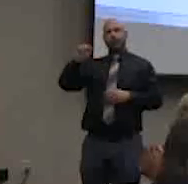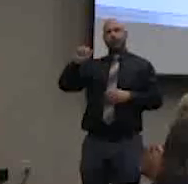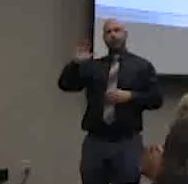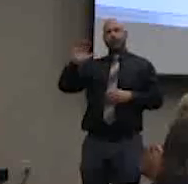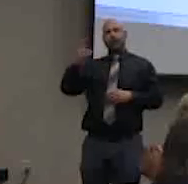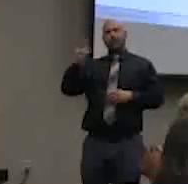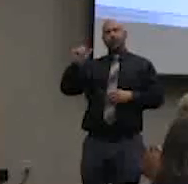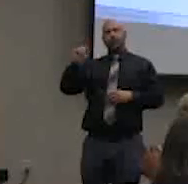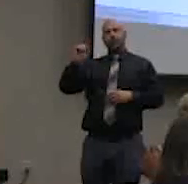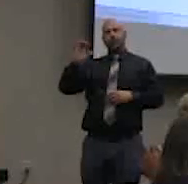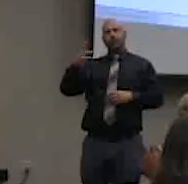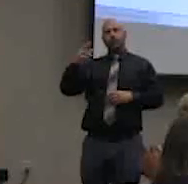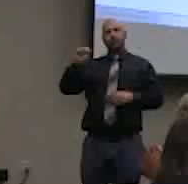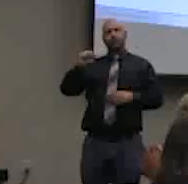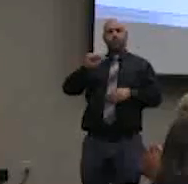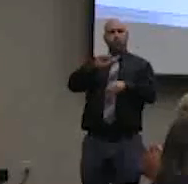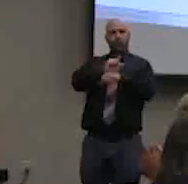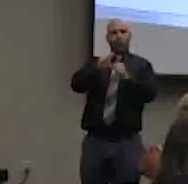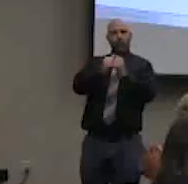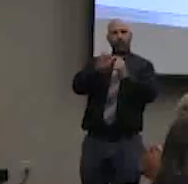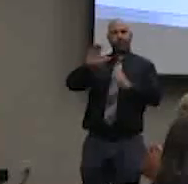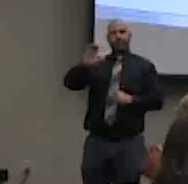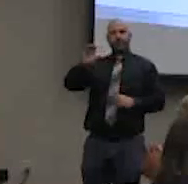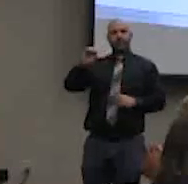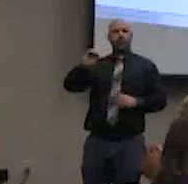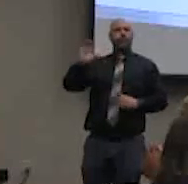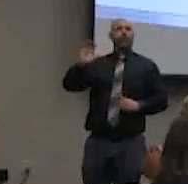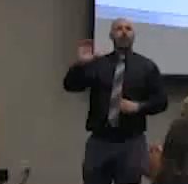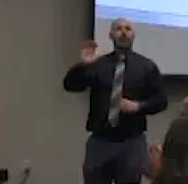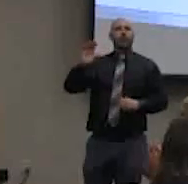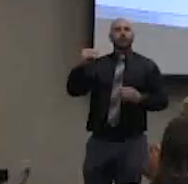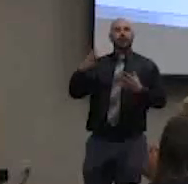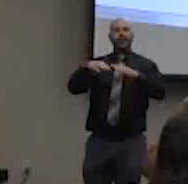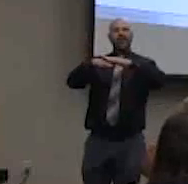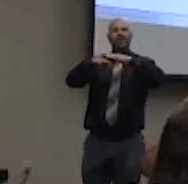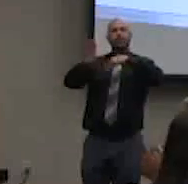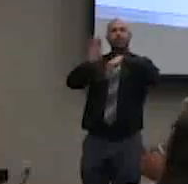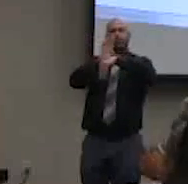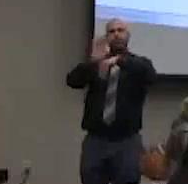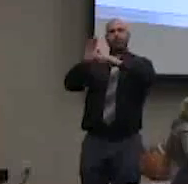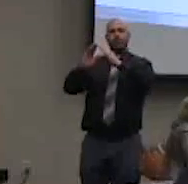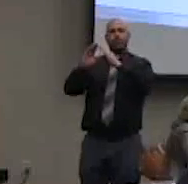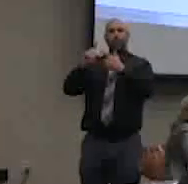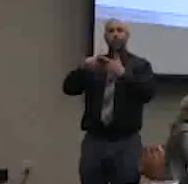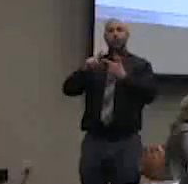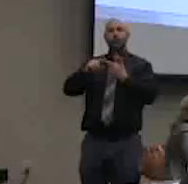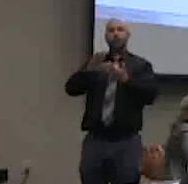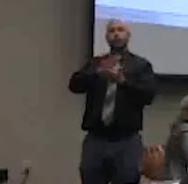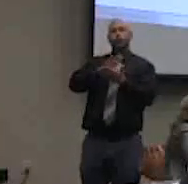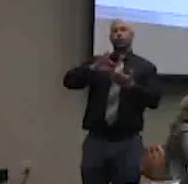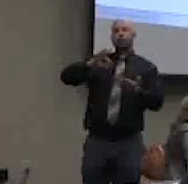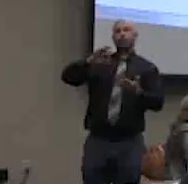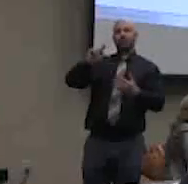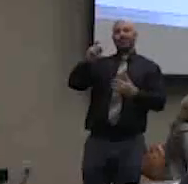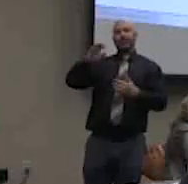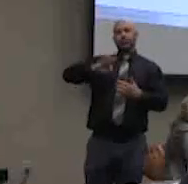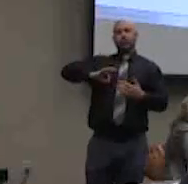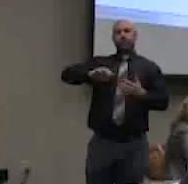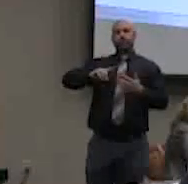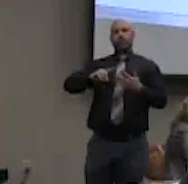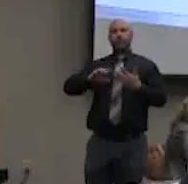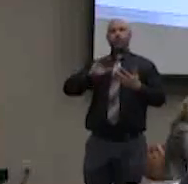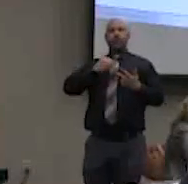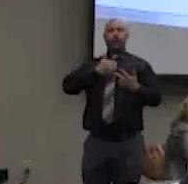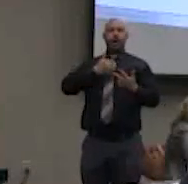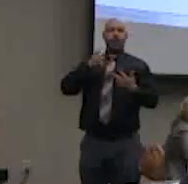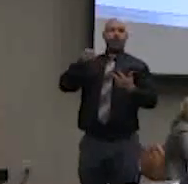chamber, which gave access to the business community, utilizing the school readiness tax credits. Our business referral agency is associated and affiliated with